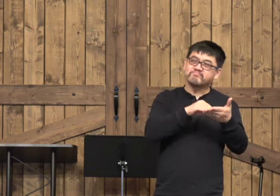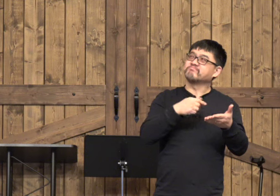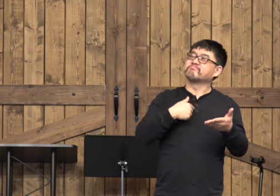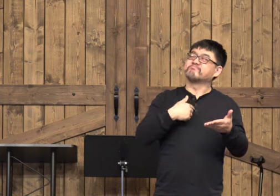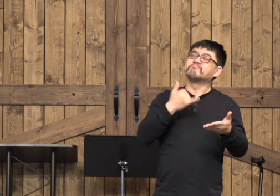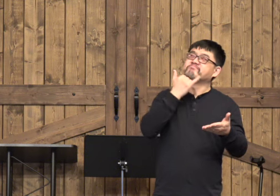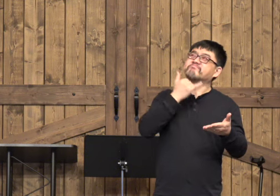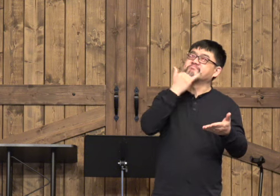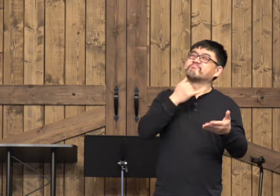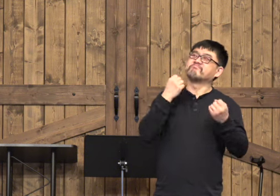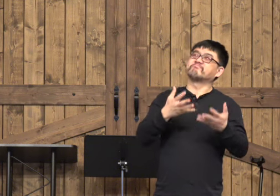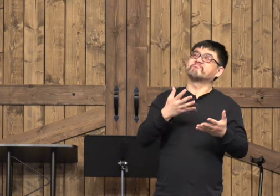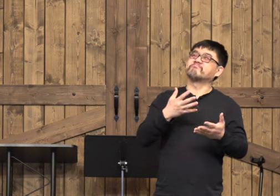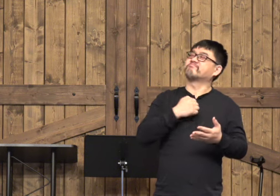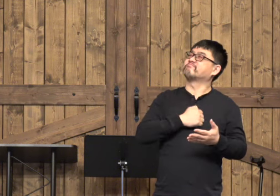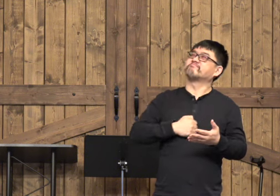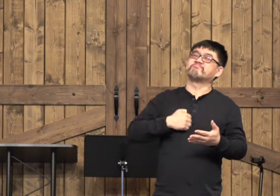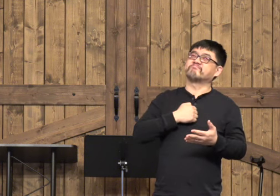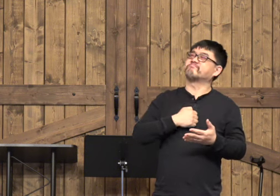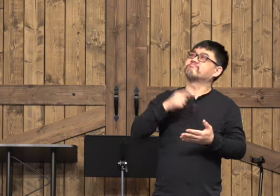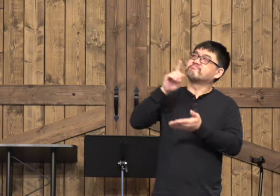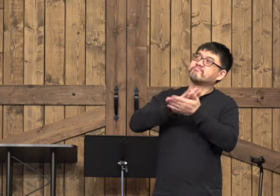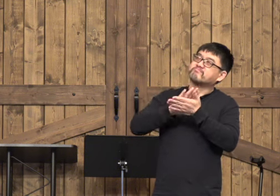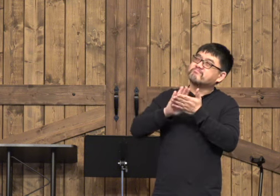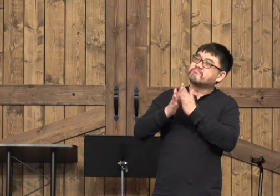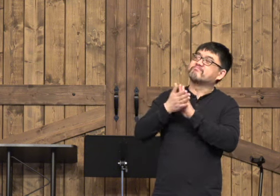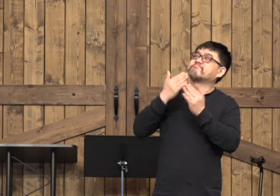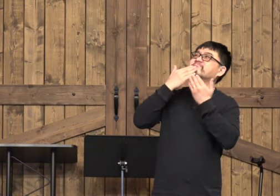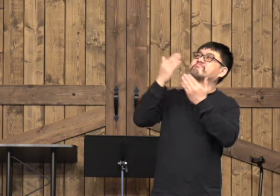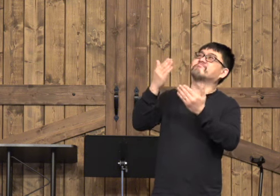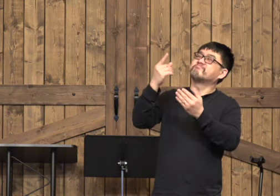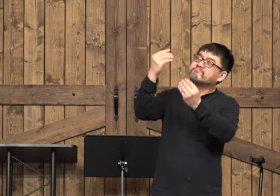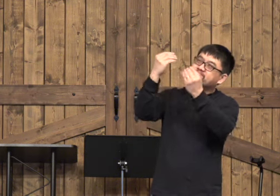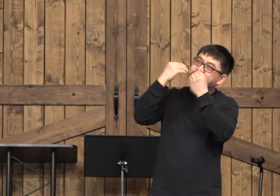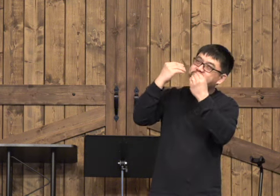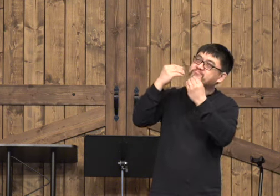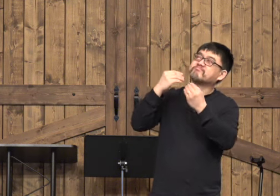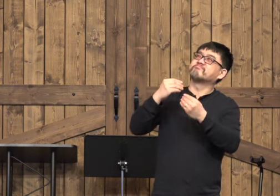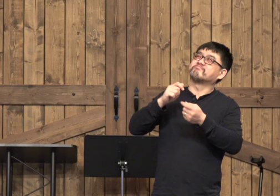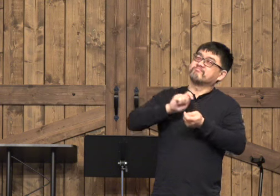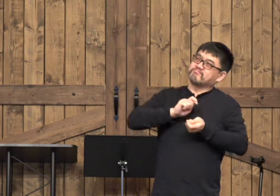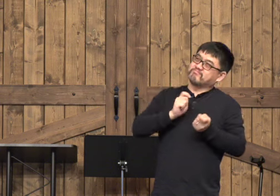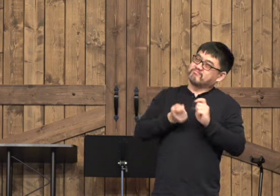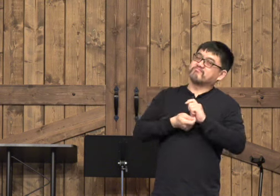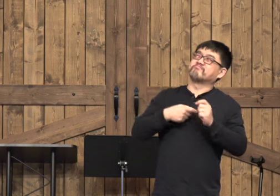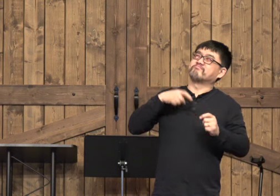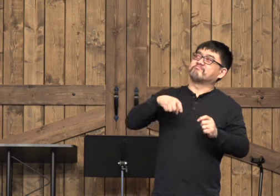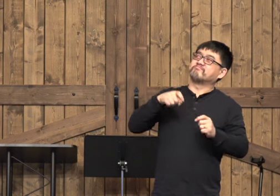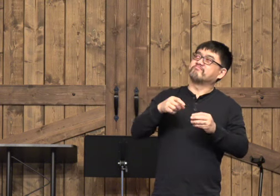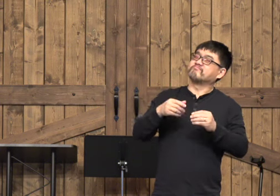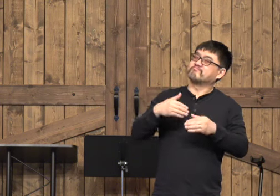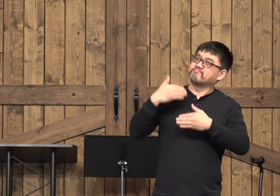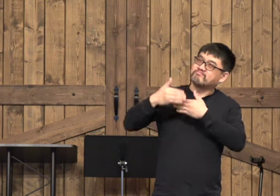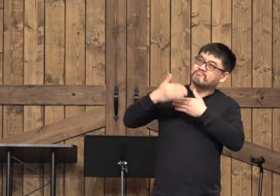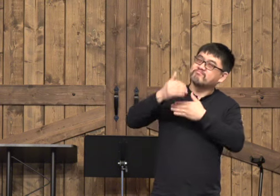I hope that everyone will learn. To learn from their sins. That you have forgiven us. Of all of our sins. That is